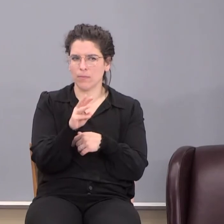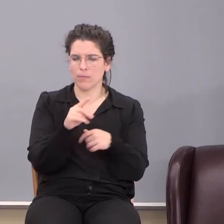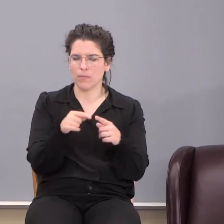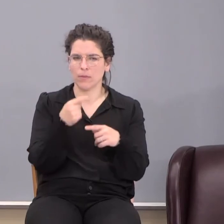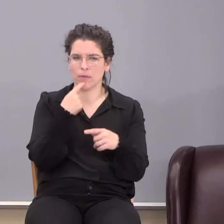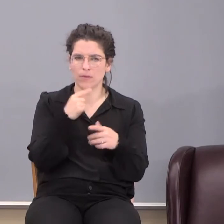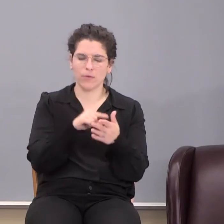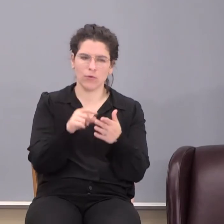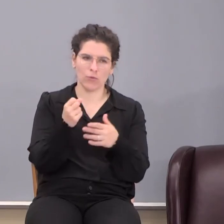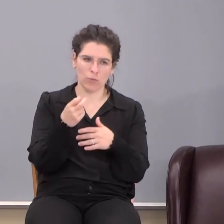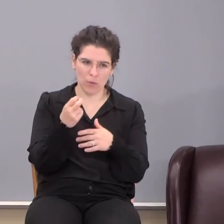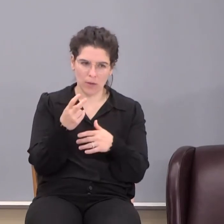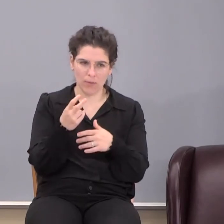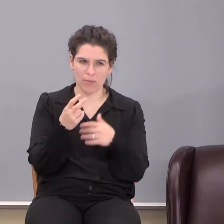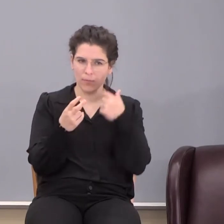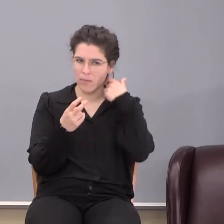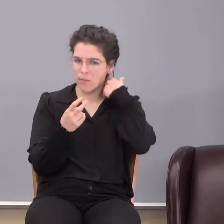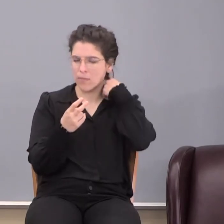when he says in verse 12, you know what?